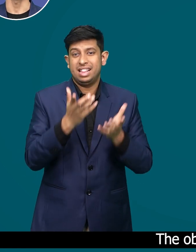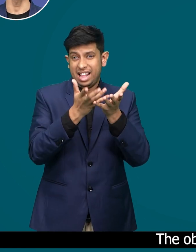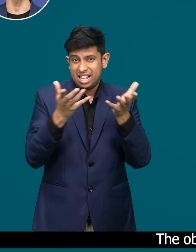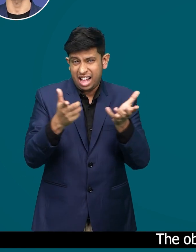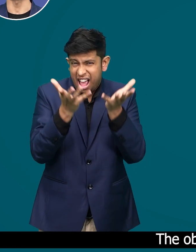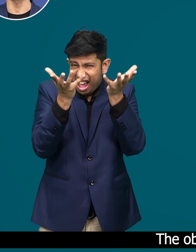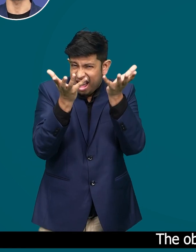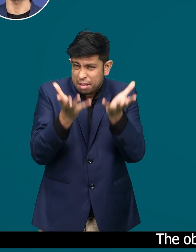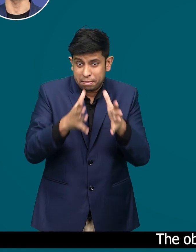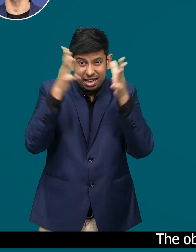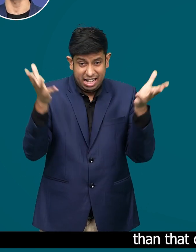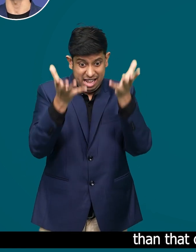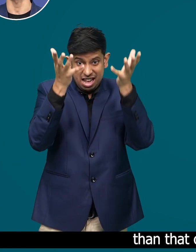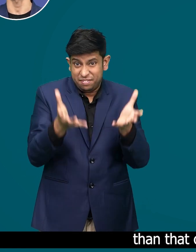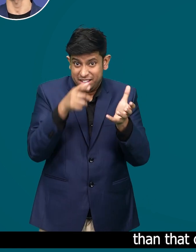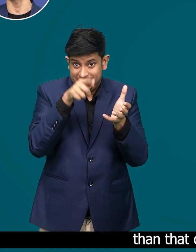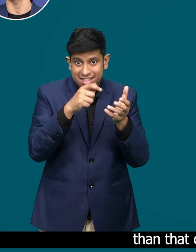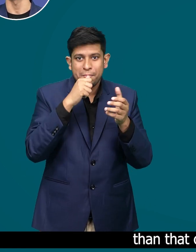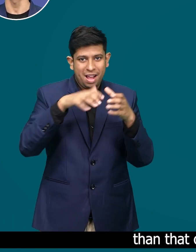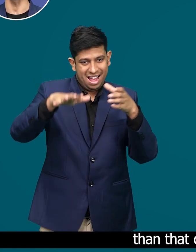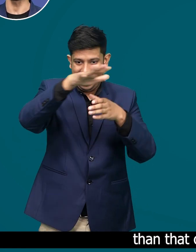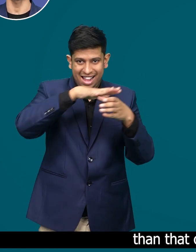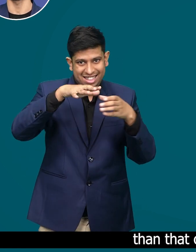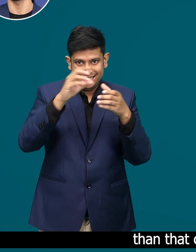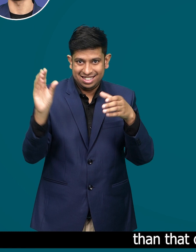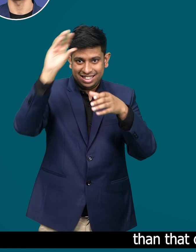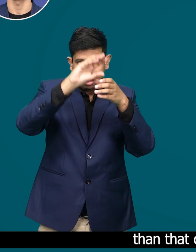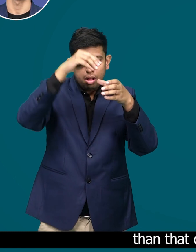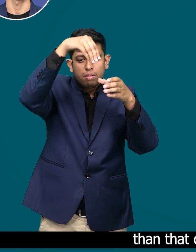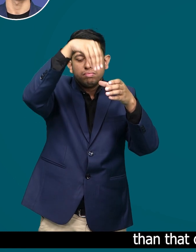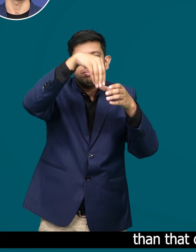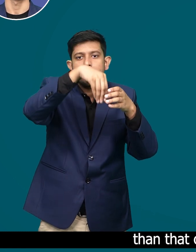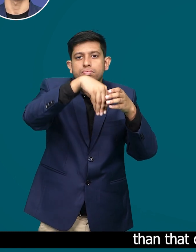The objects of density greater than that of a liquid sink in the liquid.